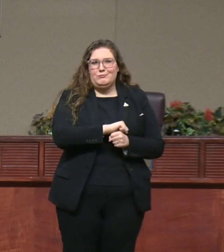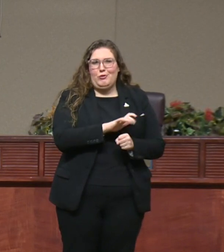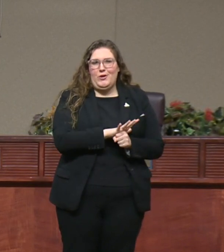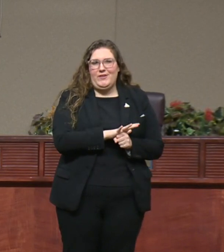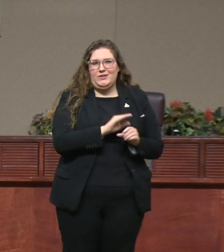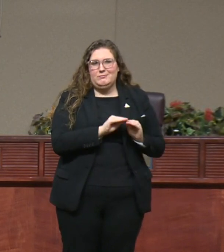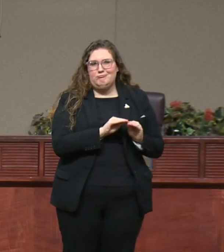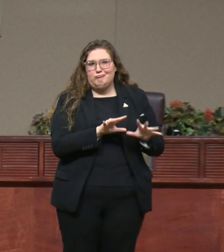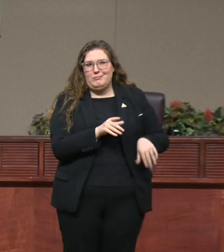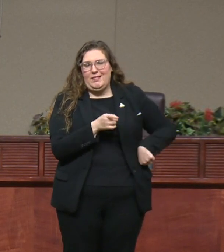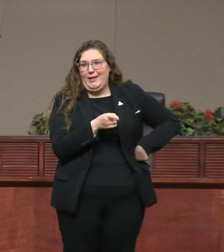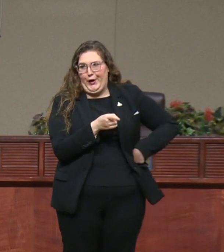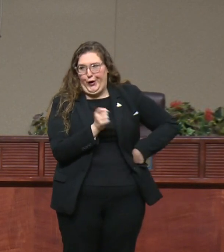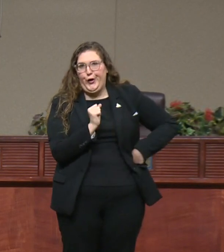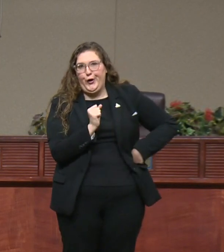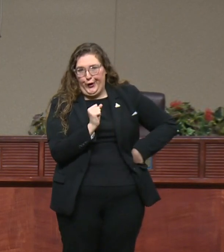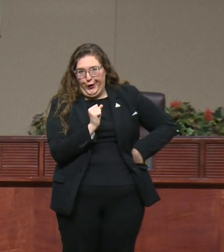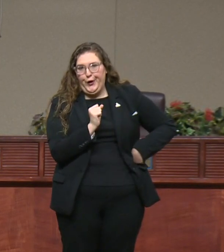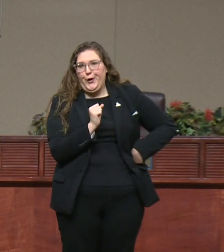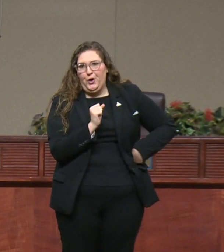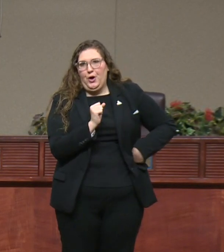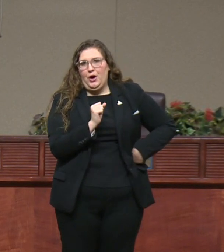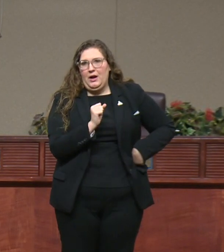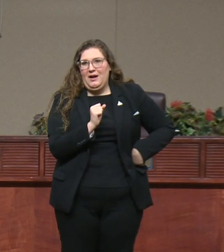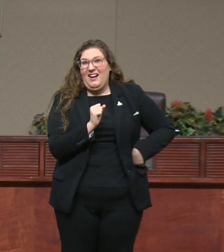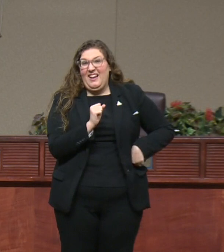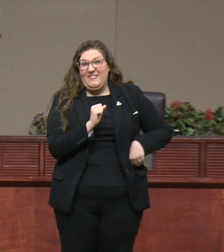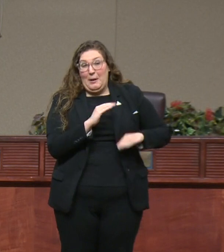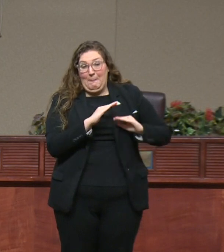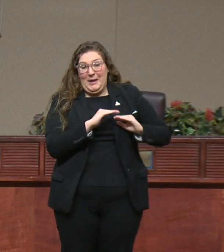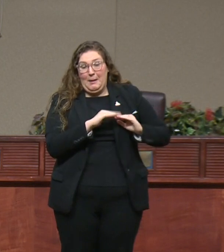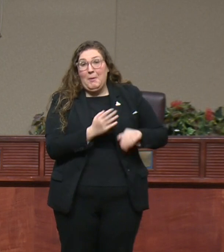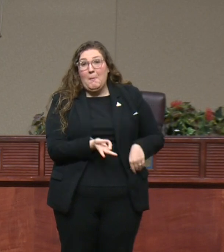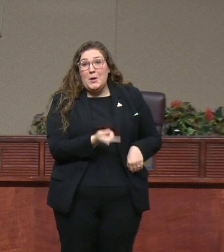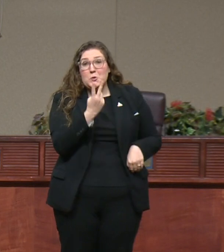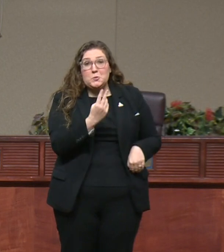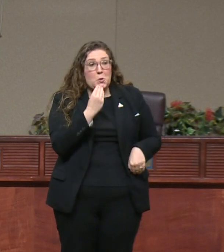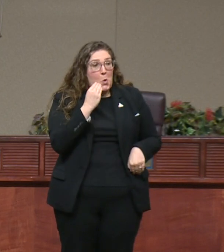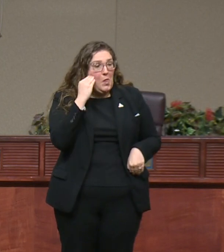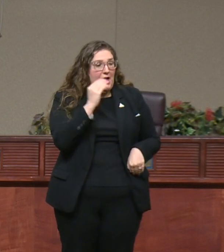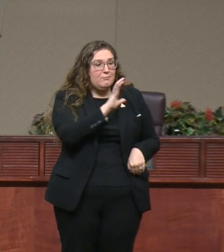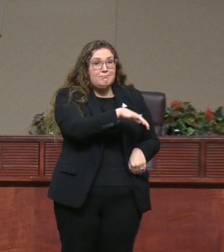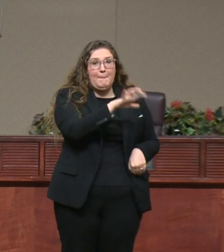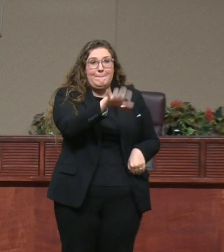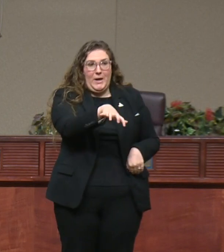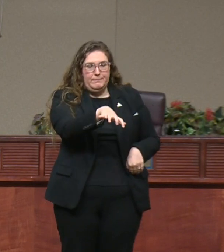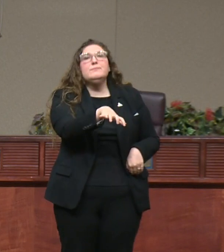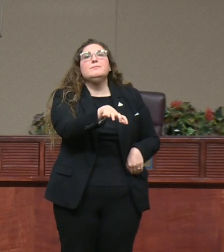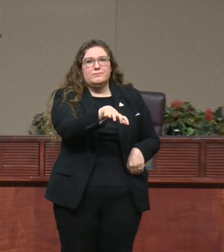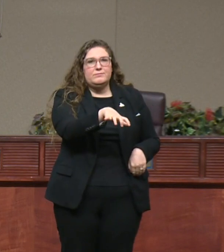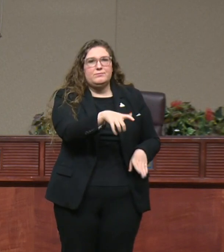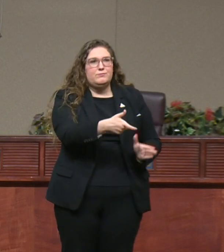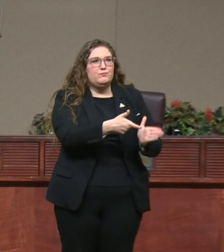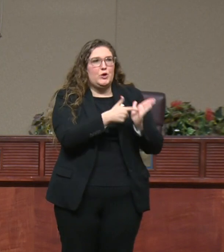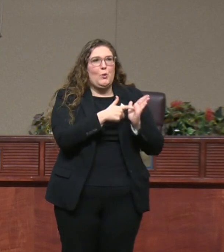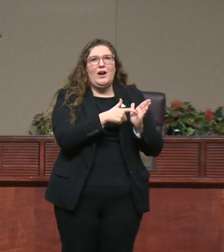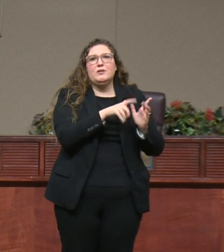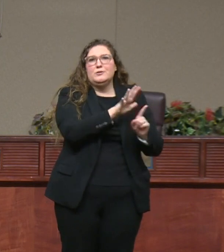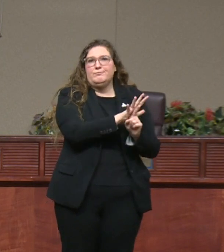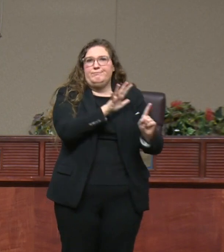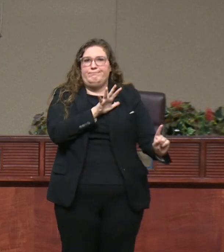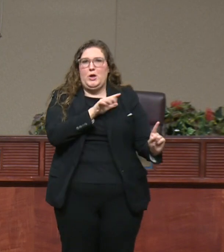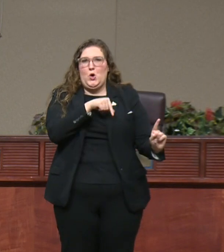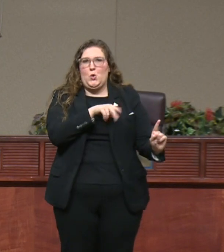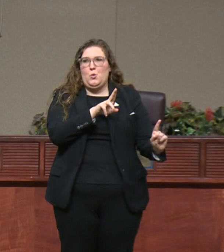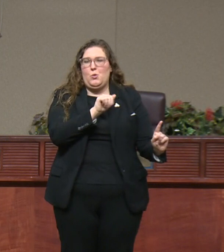and at least 2 of the houses has been placed on quarantine. The number can continue to increase. It